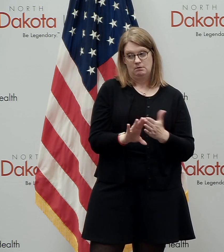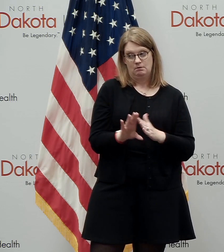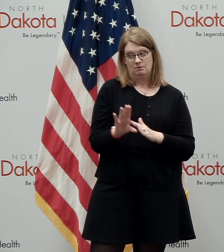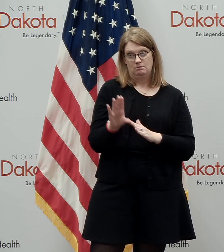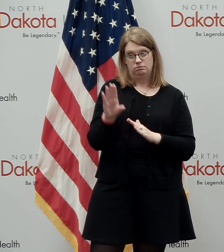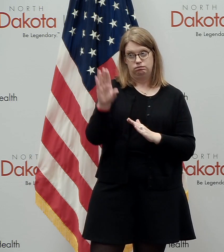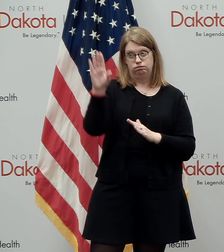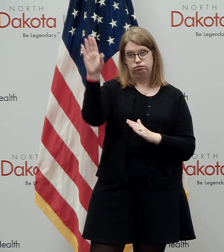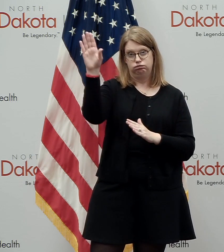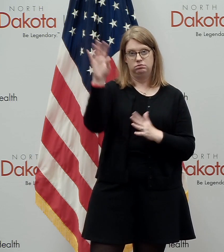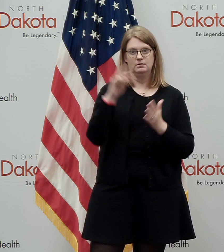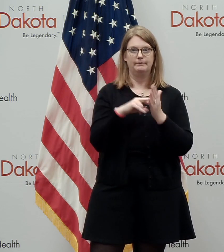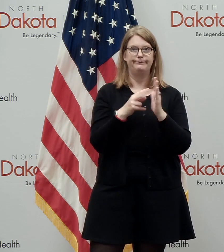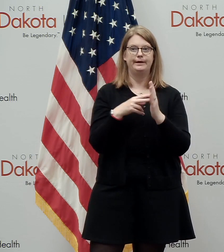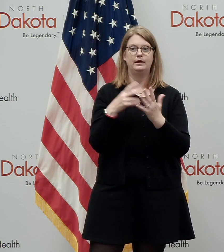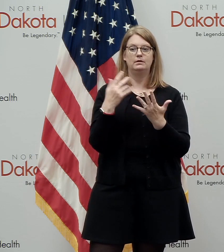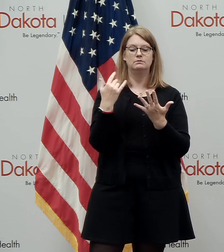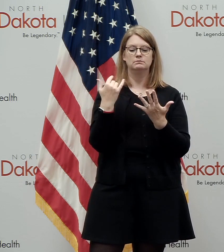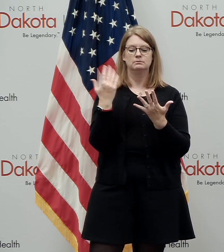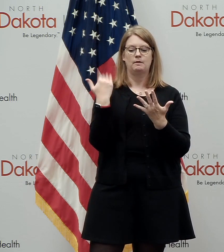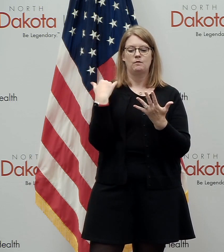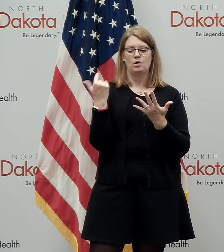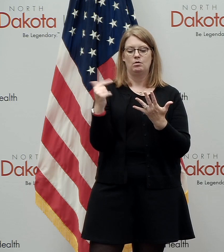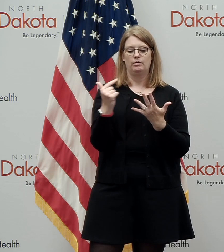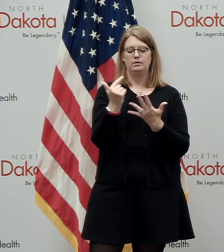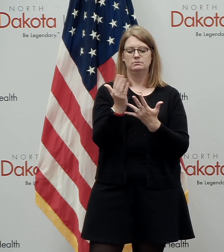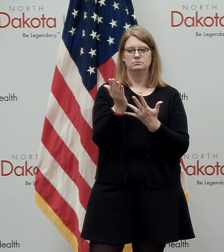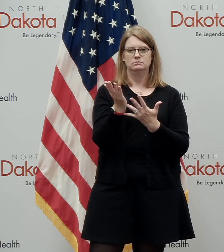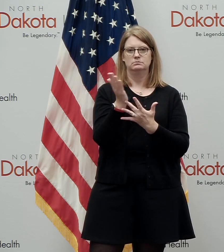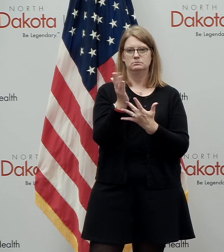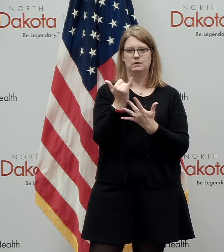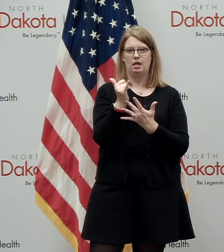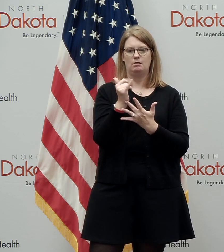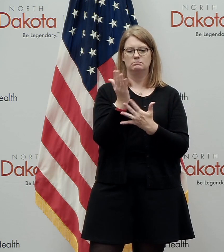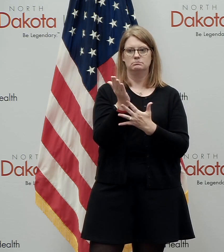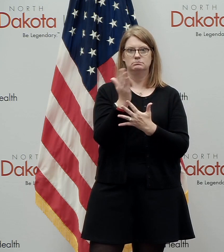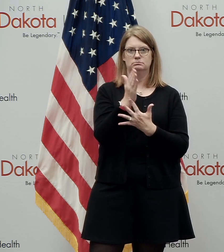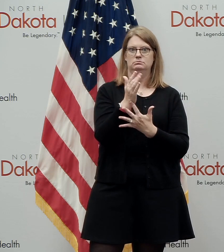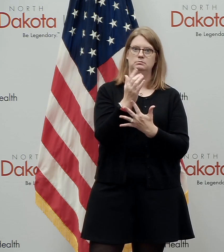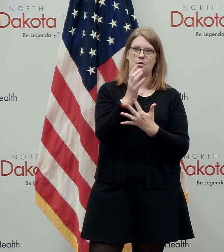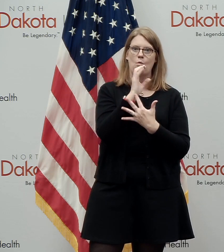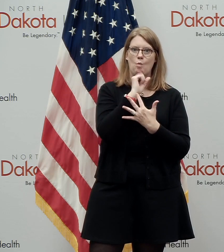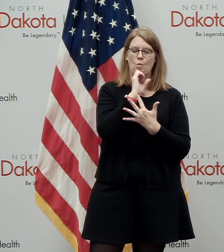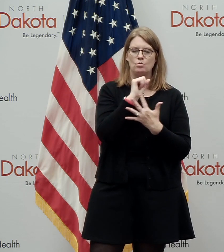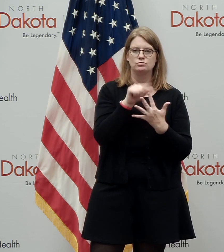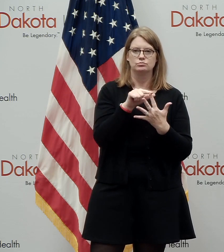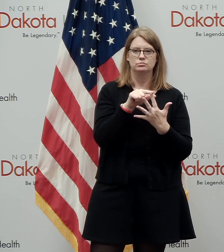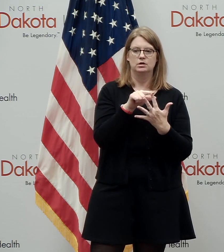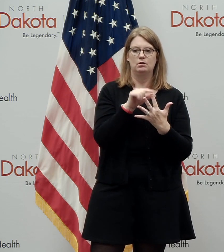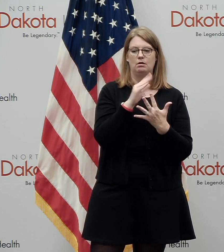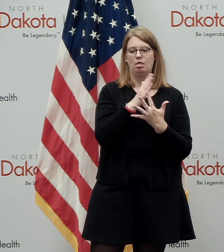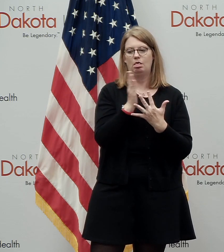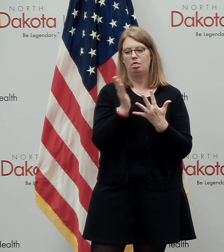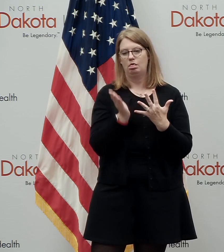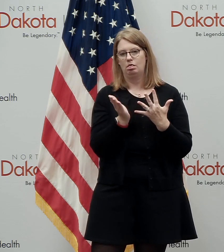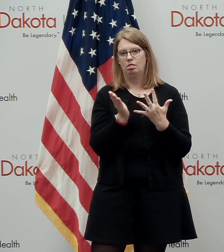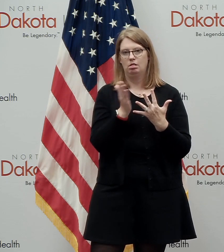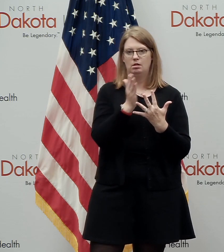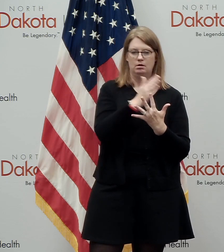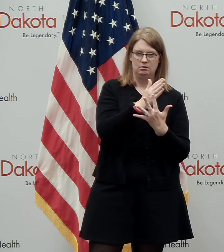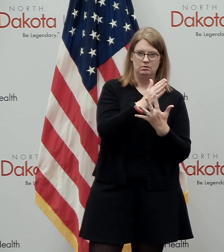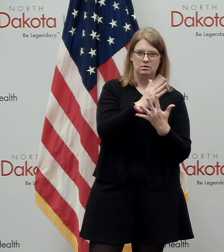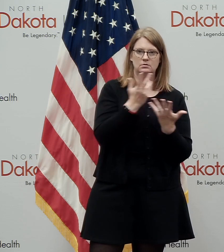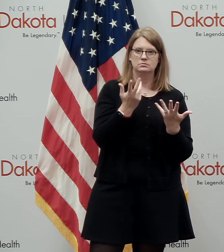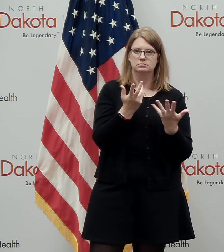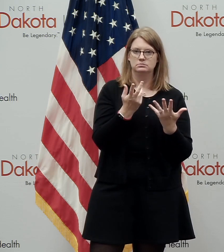people could continue to move up. But as we were moving to that, we thought the right place to start, whether you're going down or whether you're going up, just